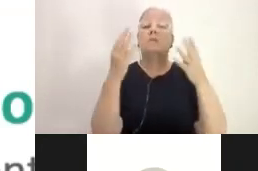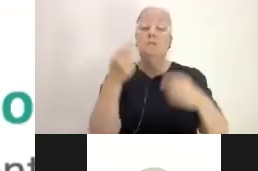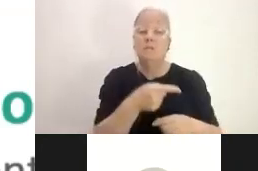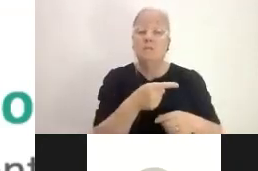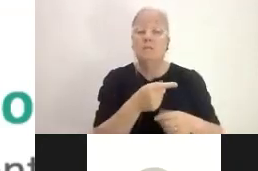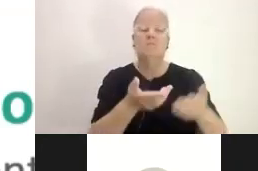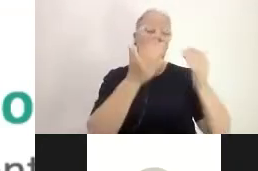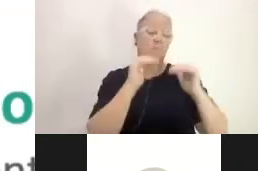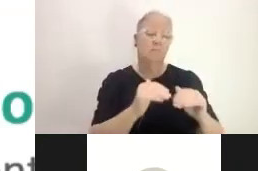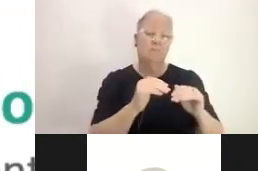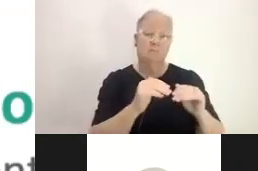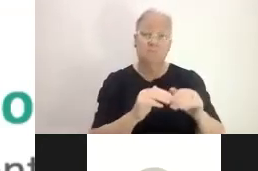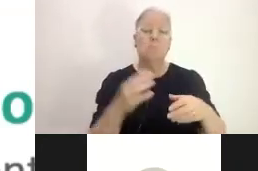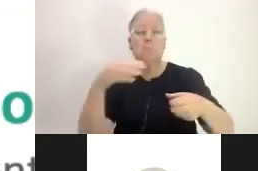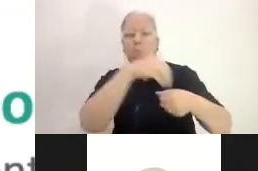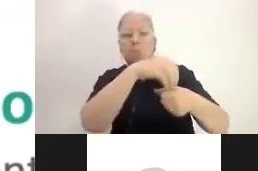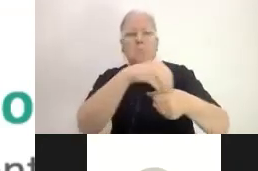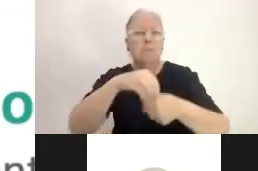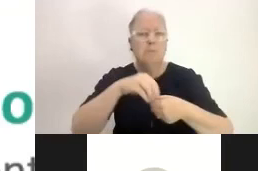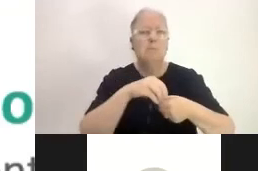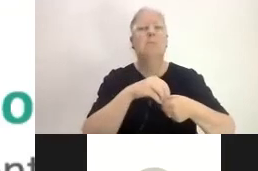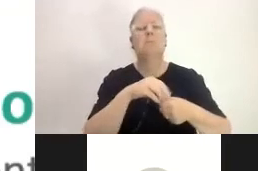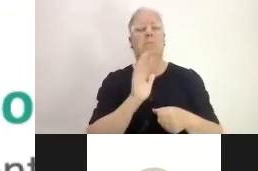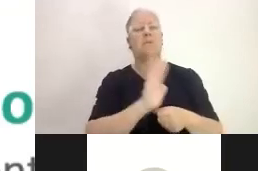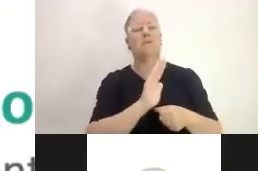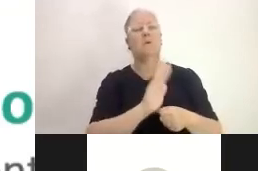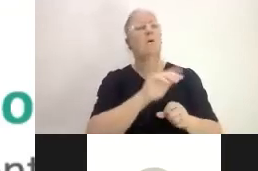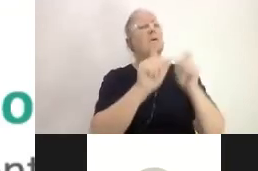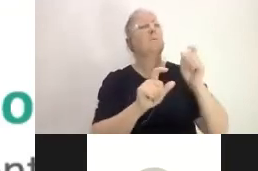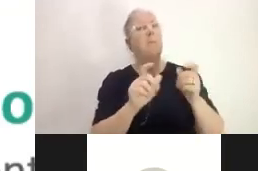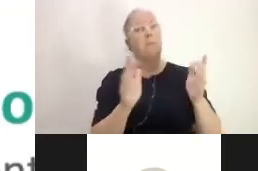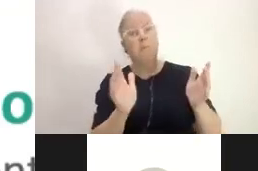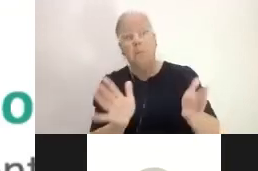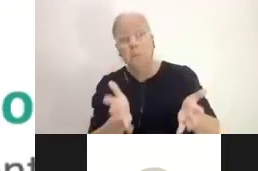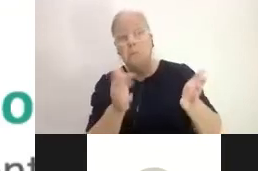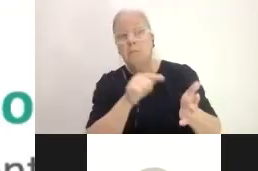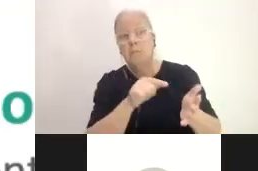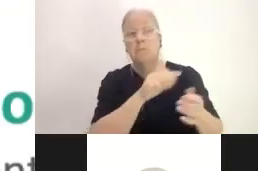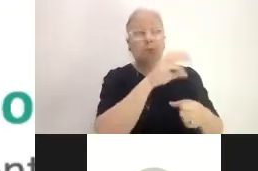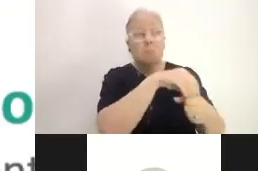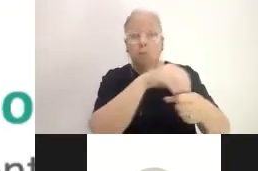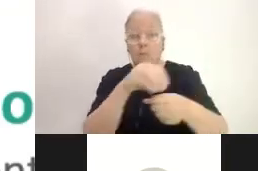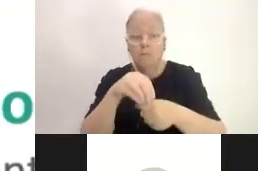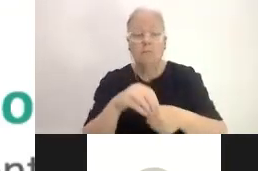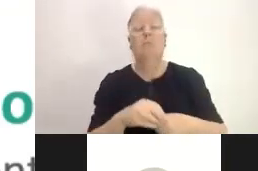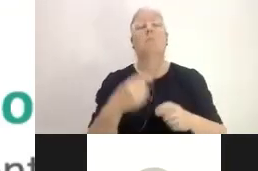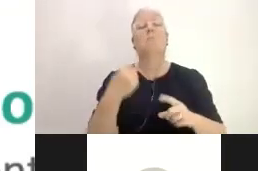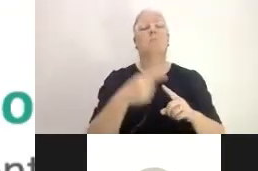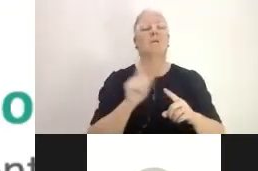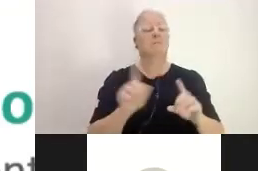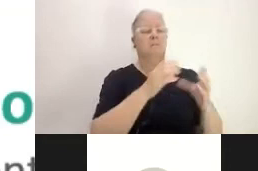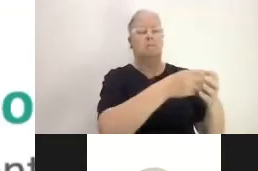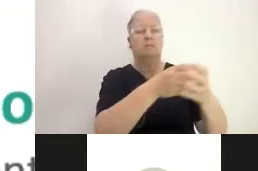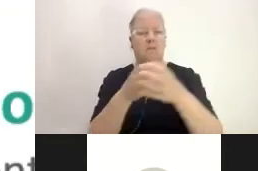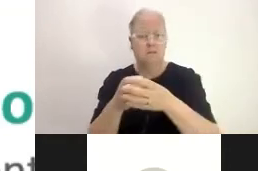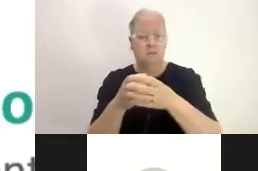participation for UHC in the enabling environment for participation in UHC, and sector and stakeholder networks for UHC